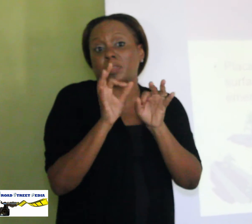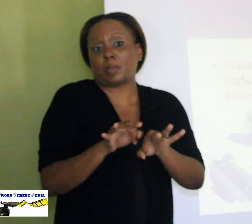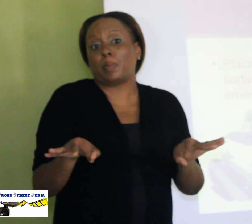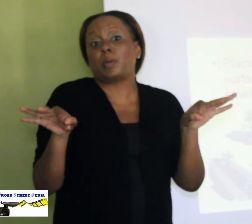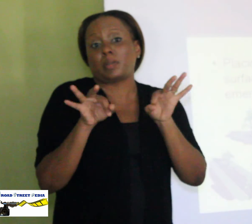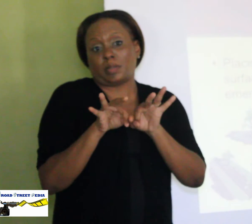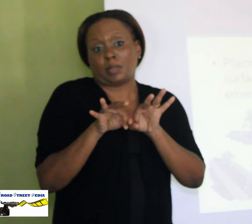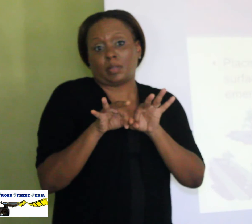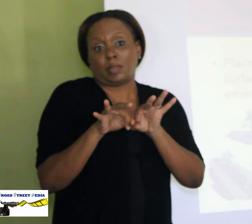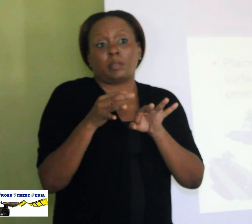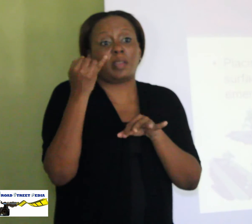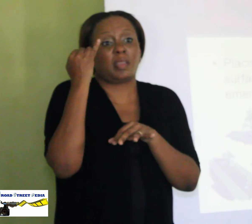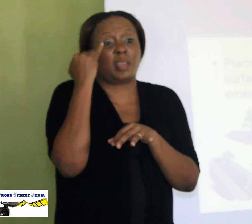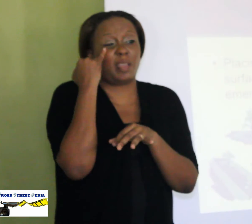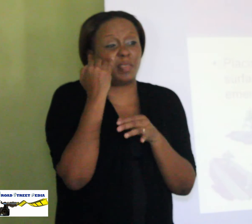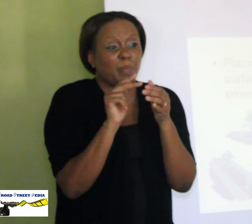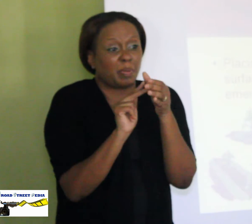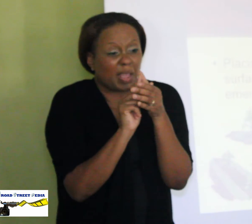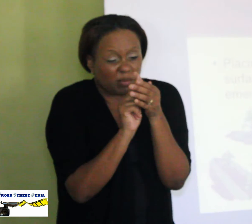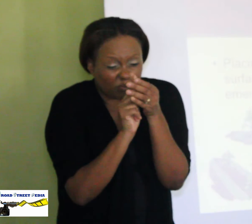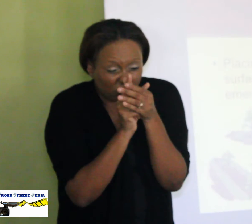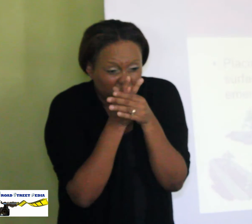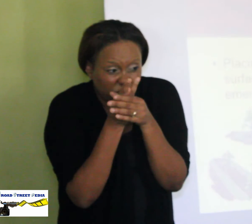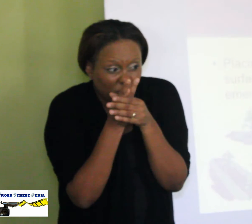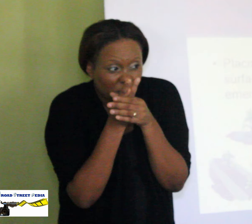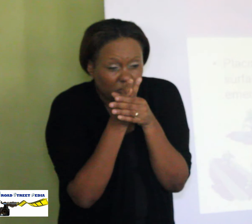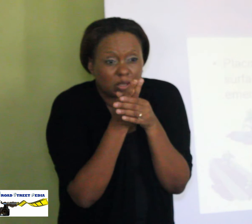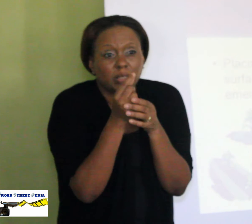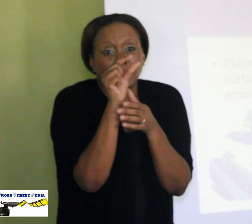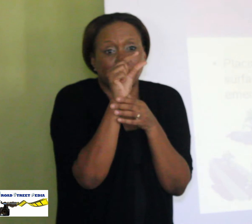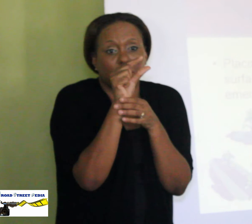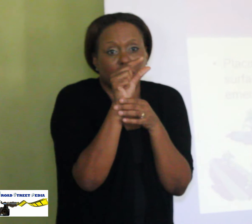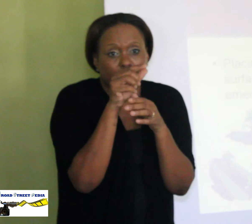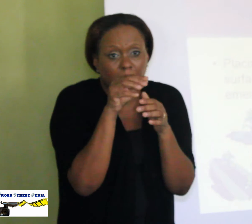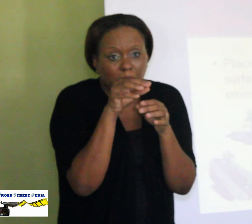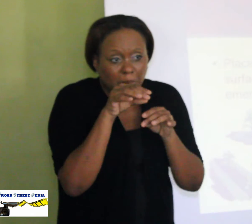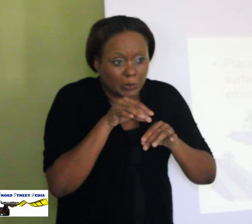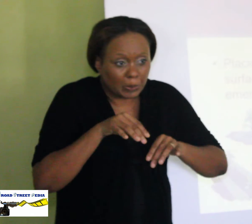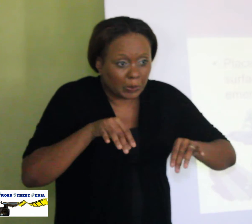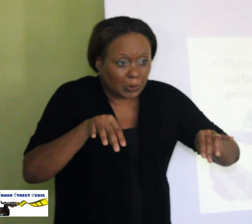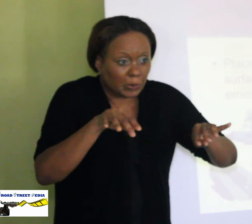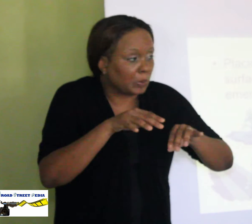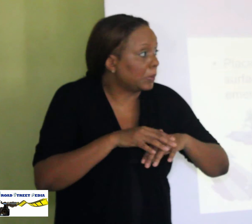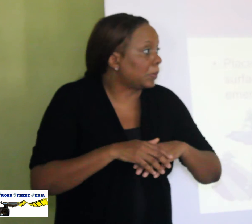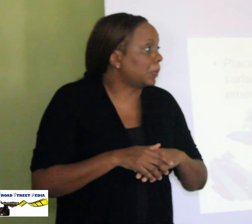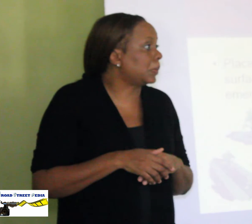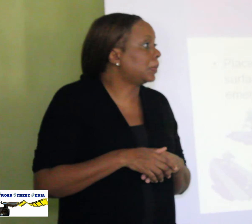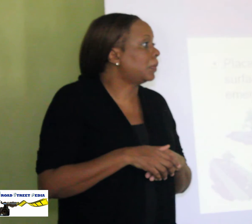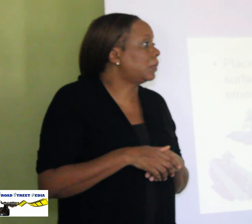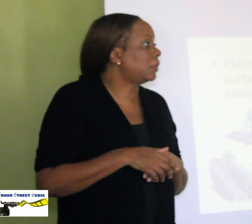So for a very young plant, you give it a little bit. 5, 6,